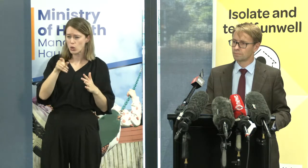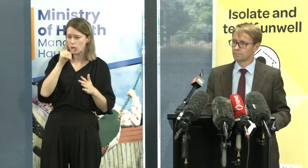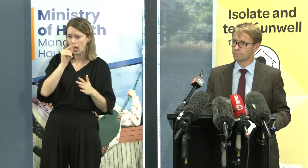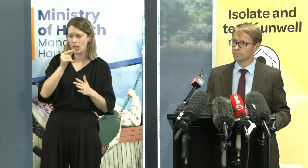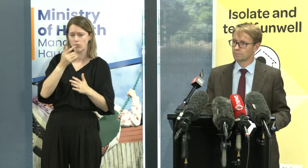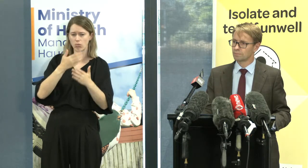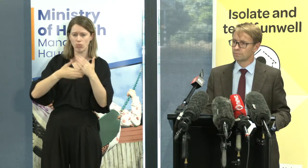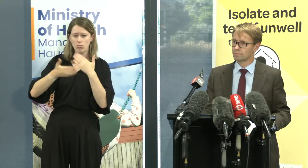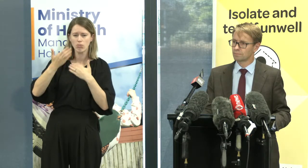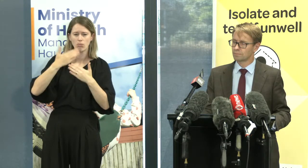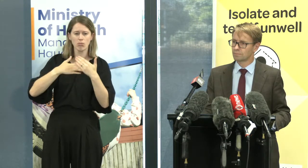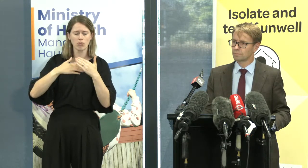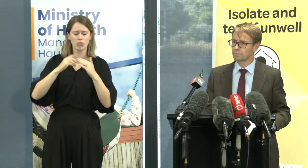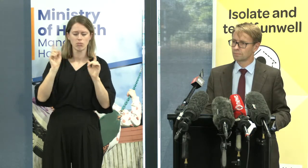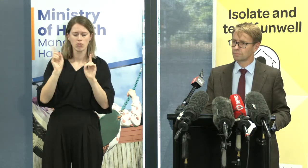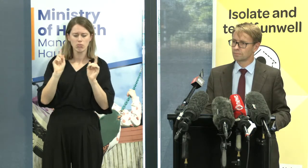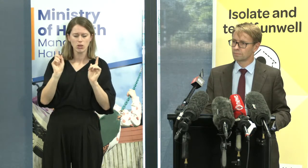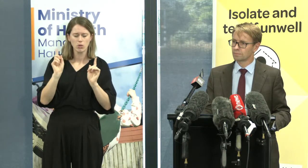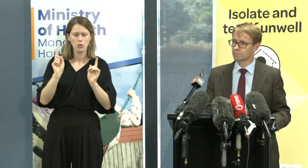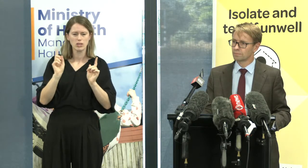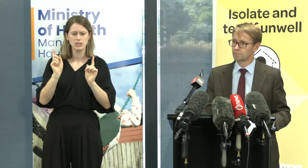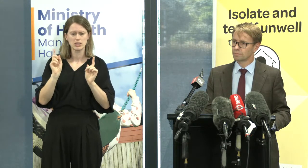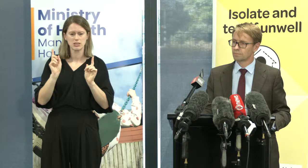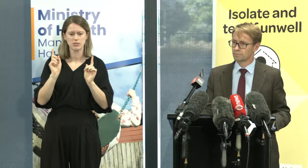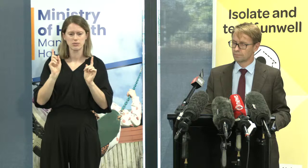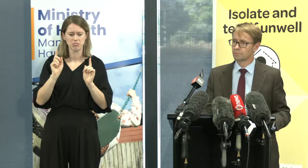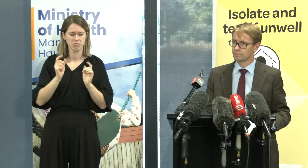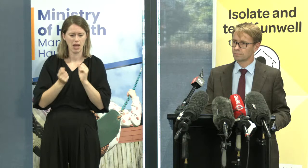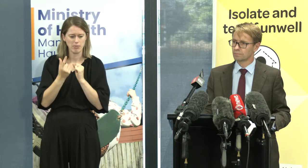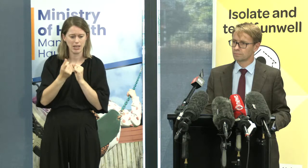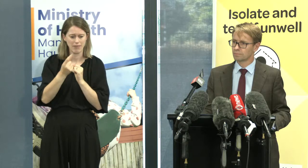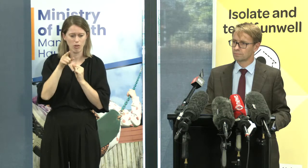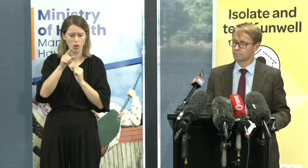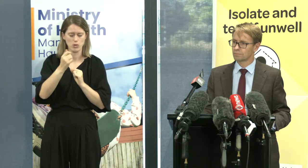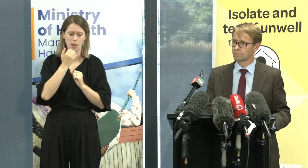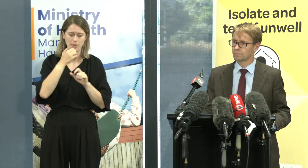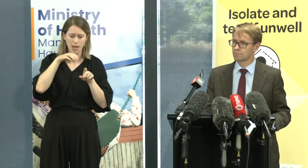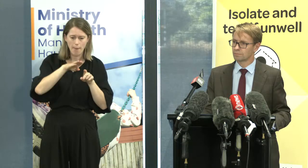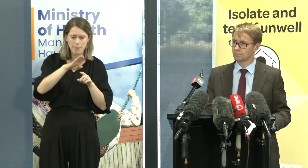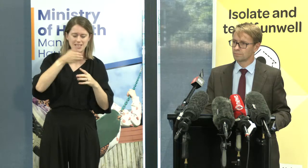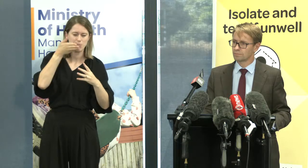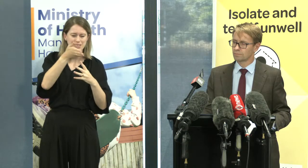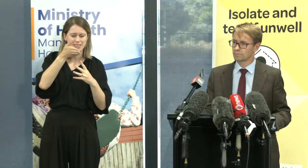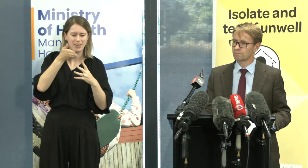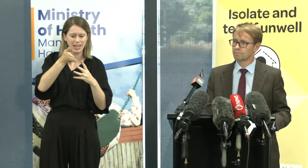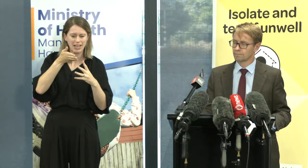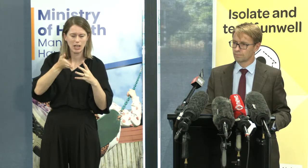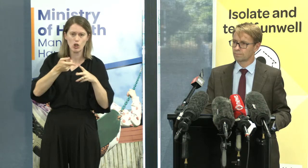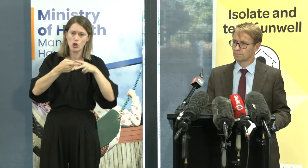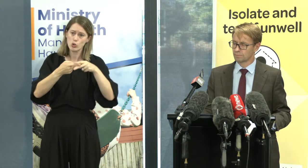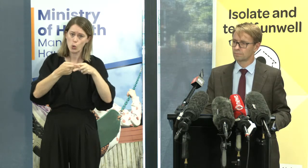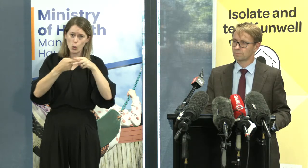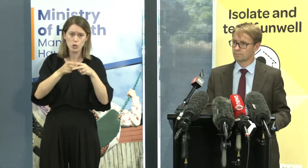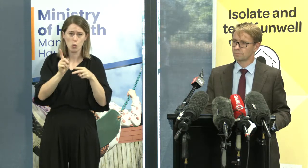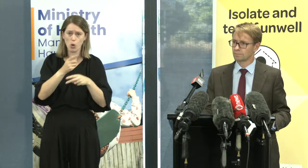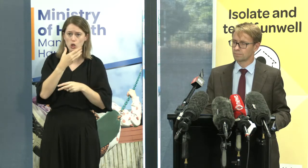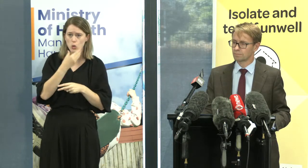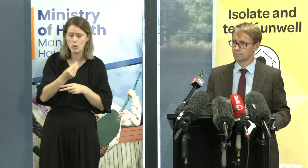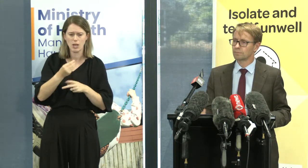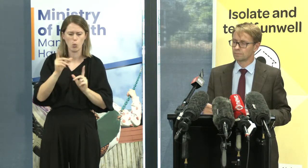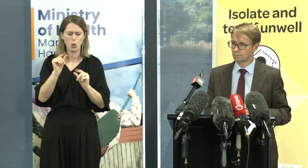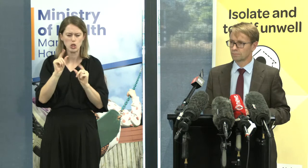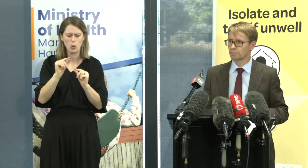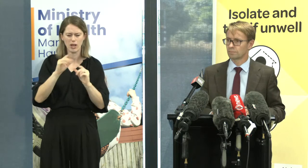through what it is that is actually being done to get these rates up, like specific tools that you're using,